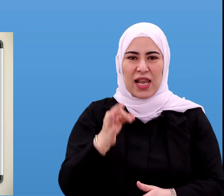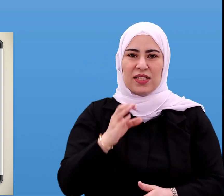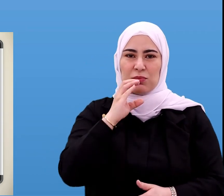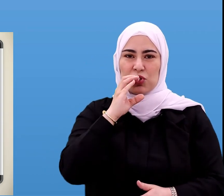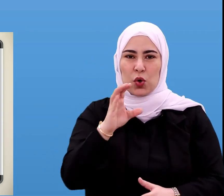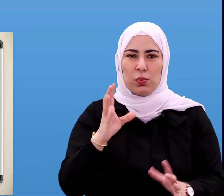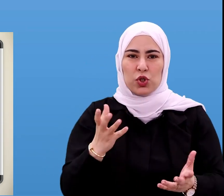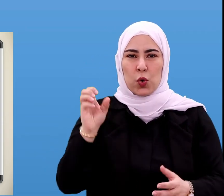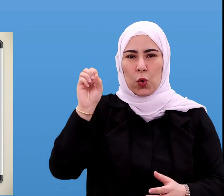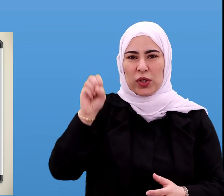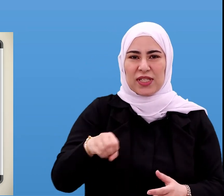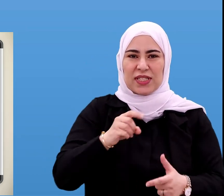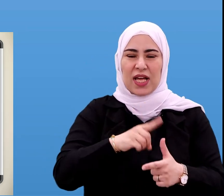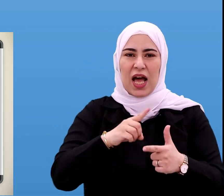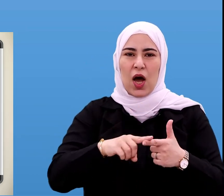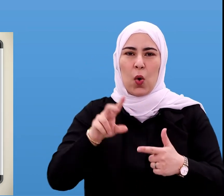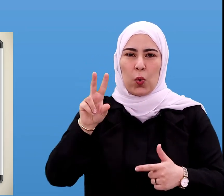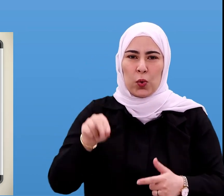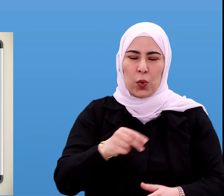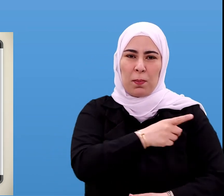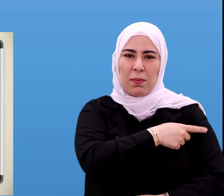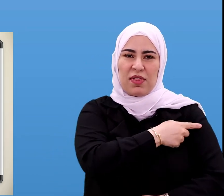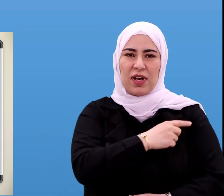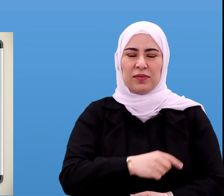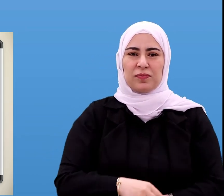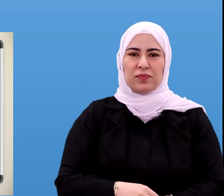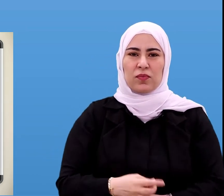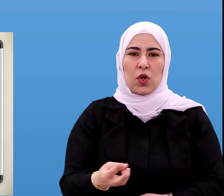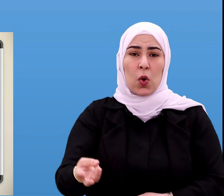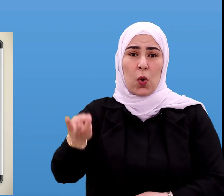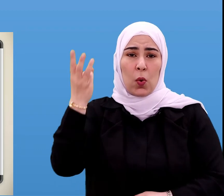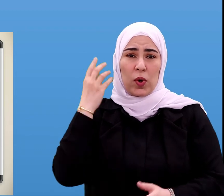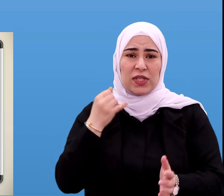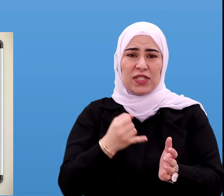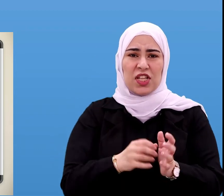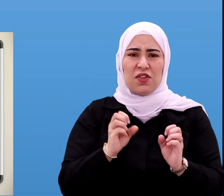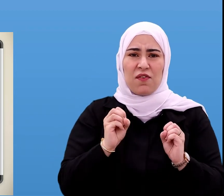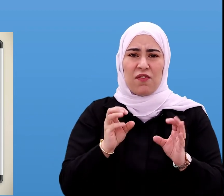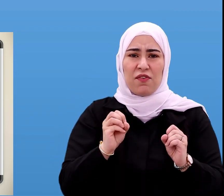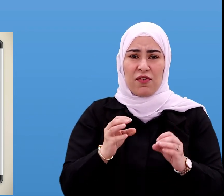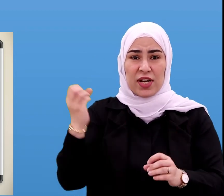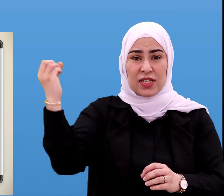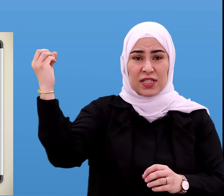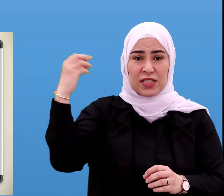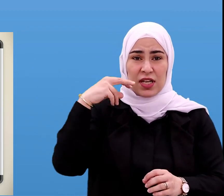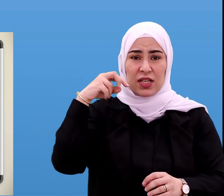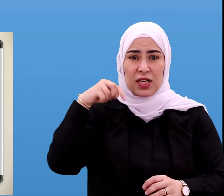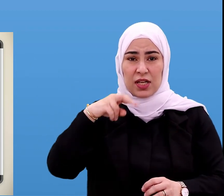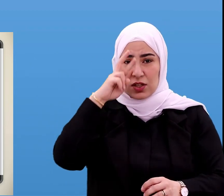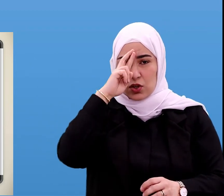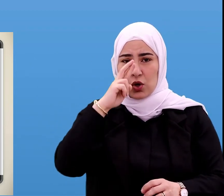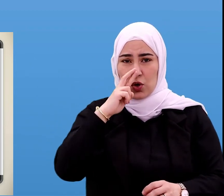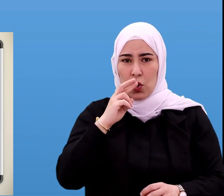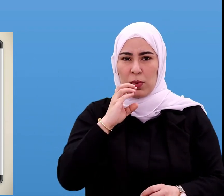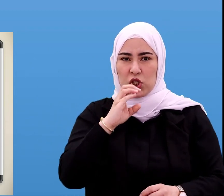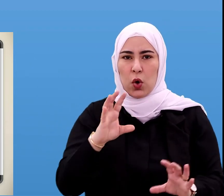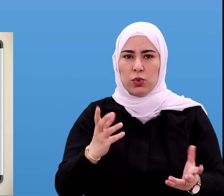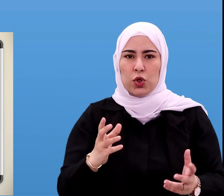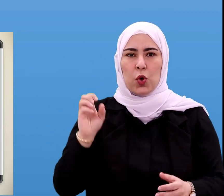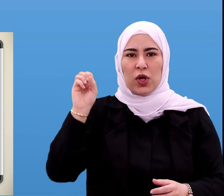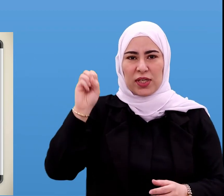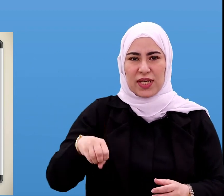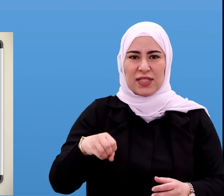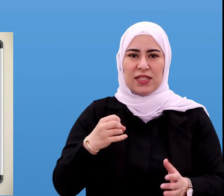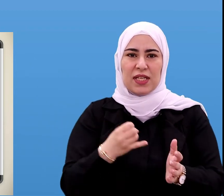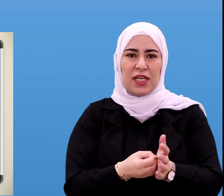no answers. For example, was it very sunny in Rome? They will answer, yes,